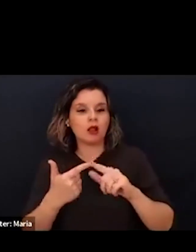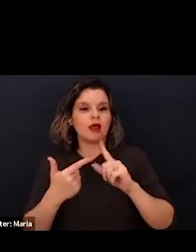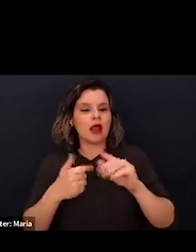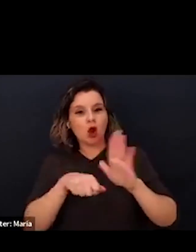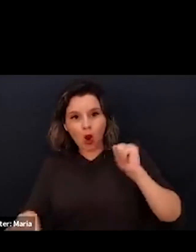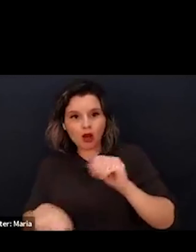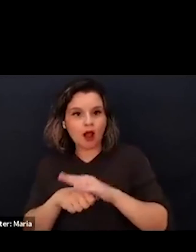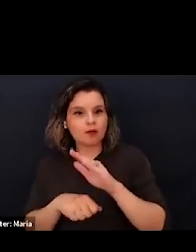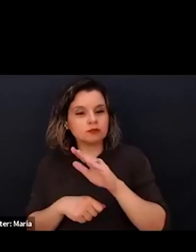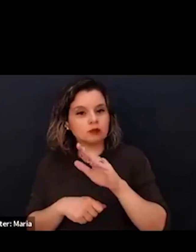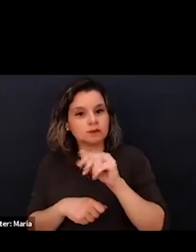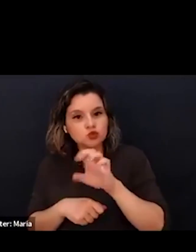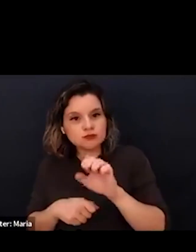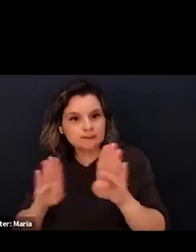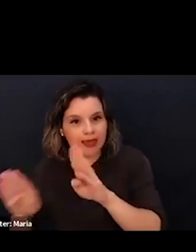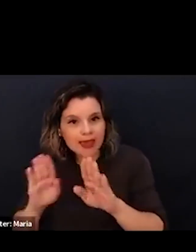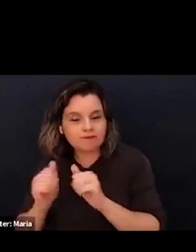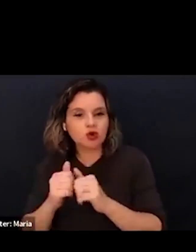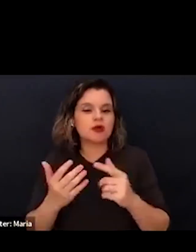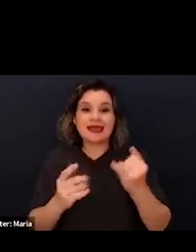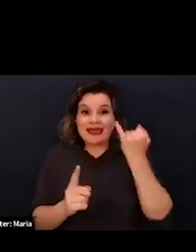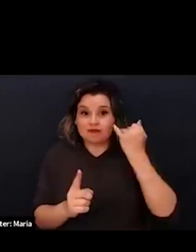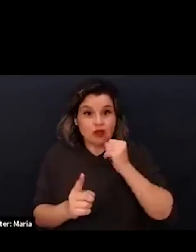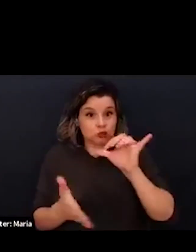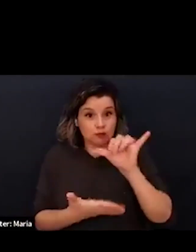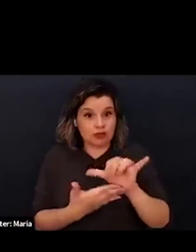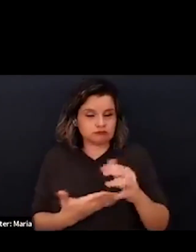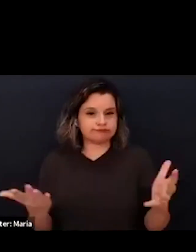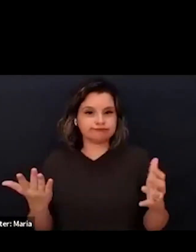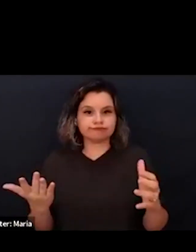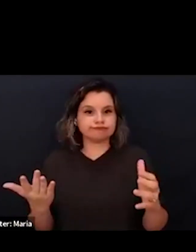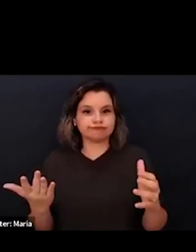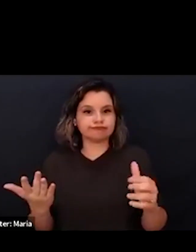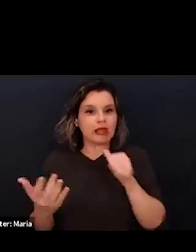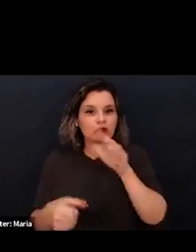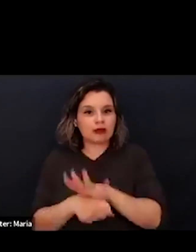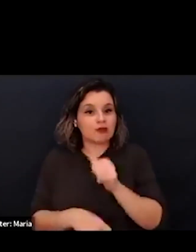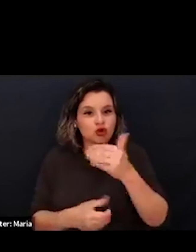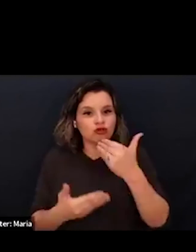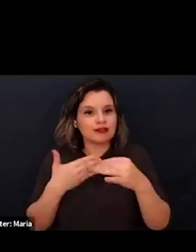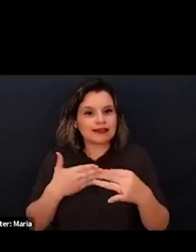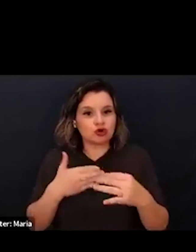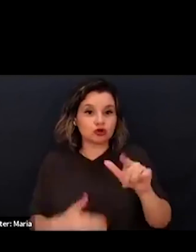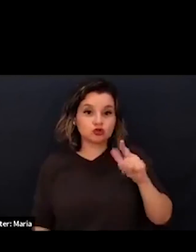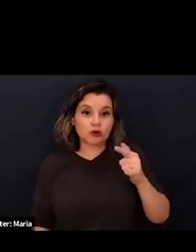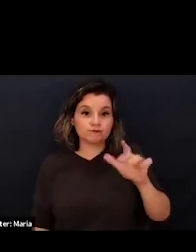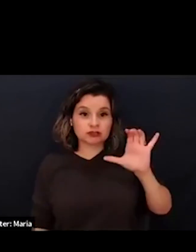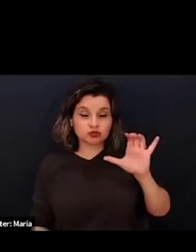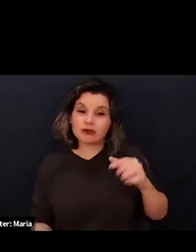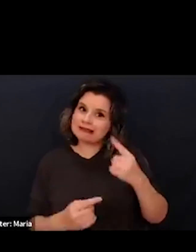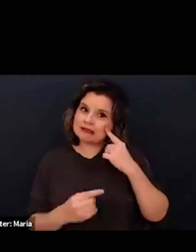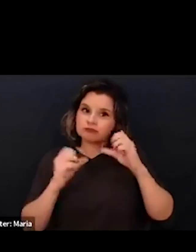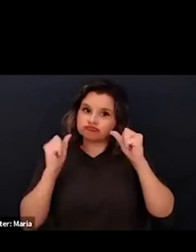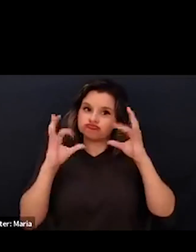abusive behavior and supporting victims and survivors. If you're not doing that, then you're not cutting it. You're not being a good leader in the 21st century. I think it would be an